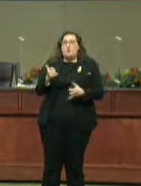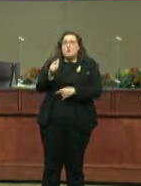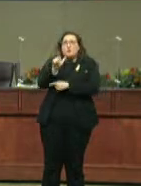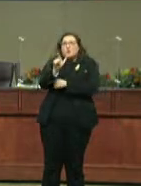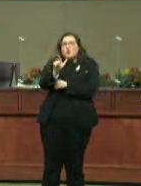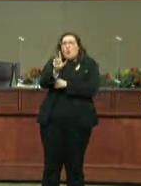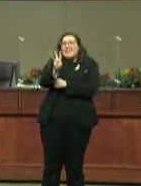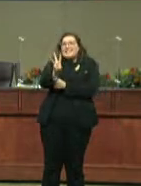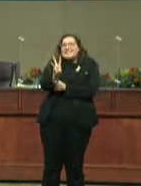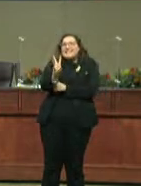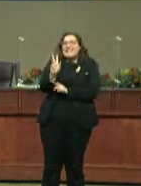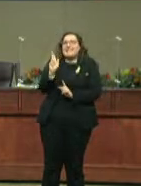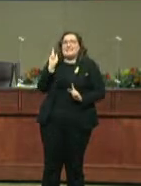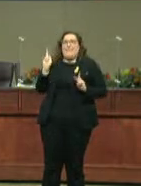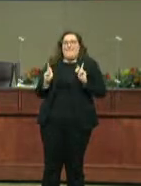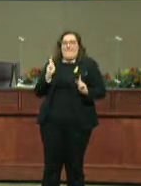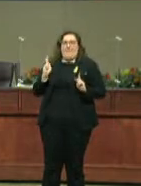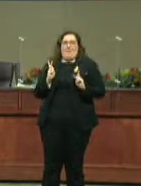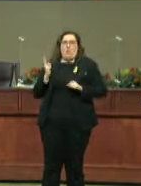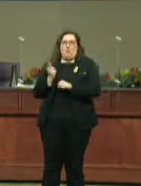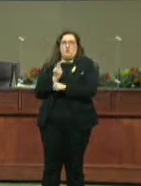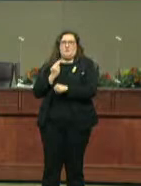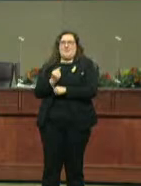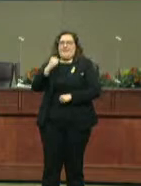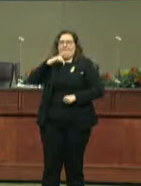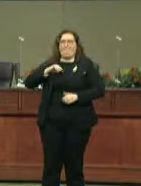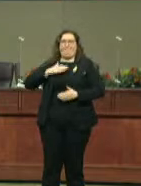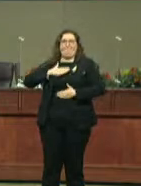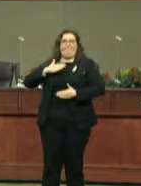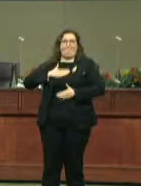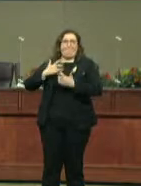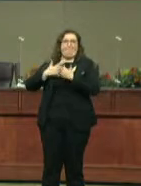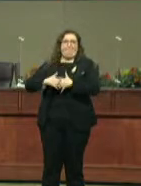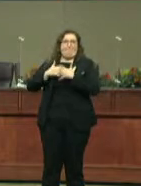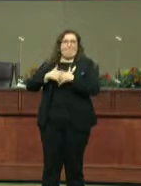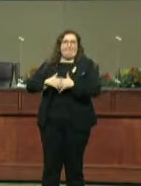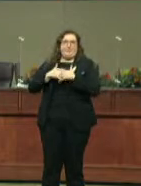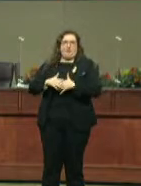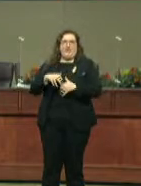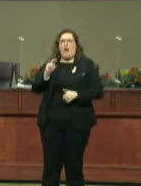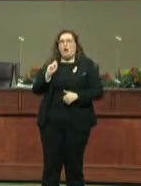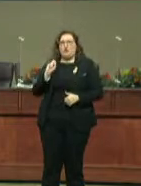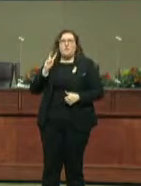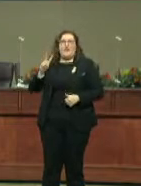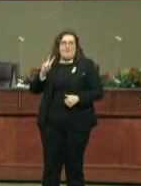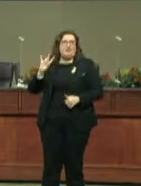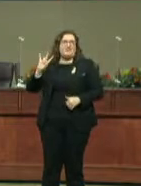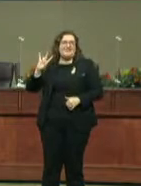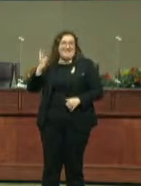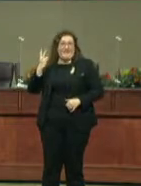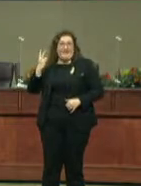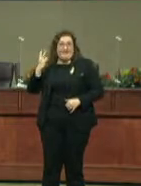individuals were on ventilators on the 7th for COVID-19 diagnosis. And we have